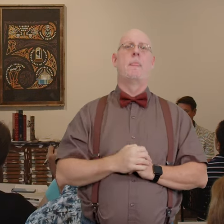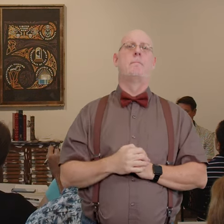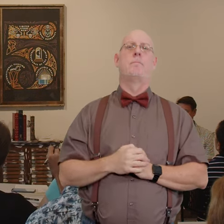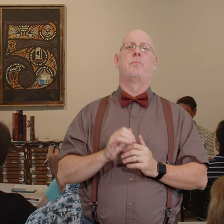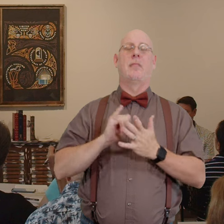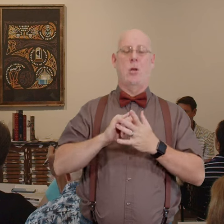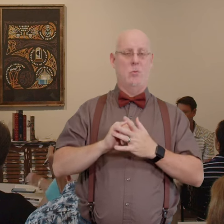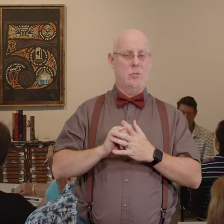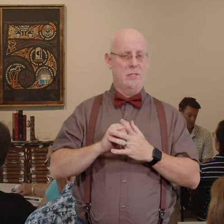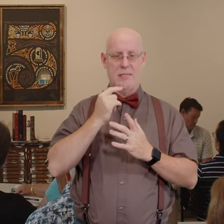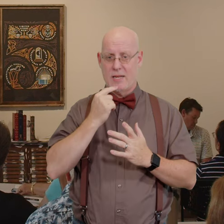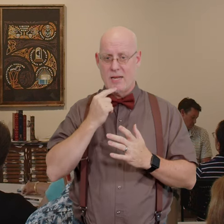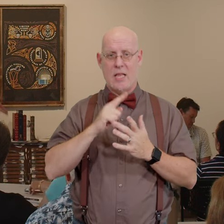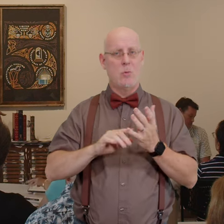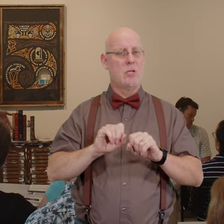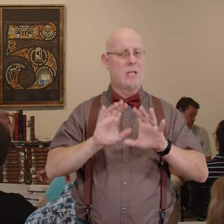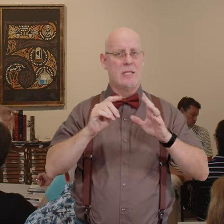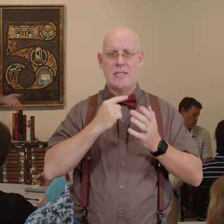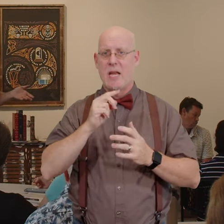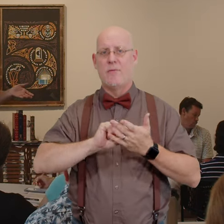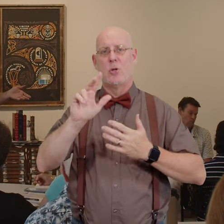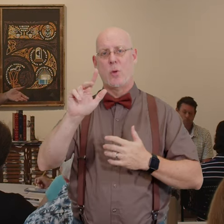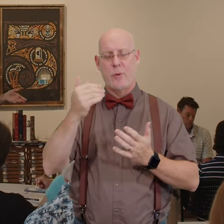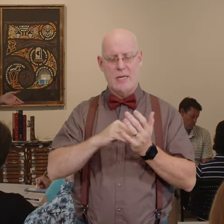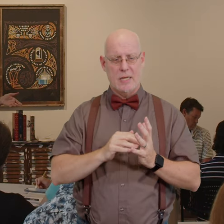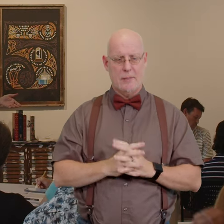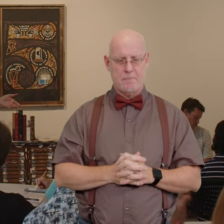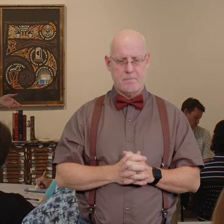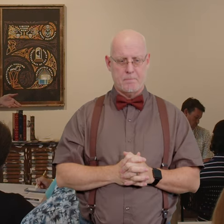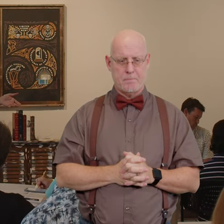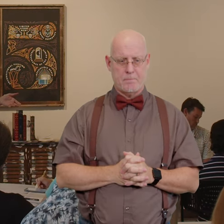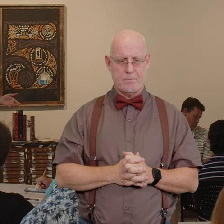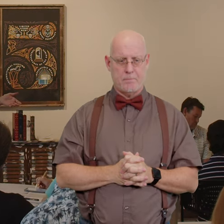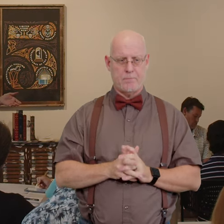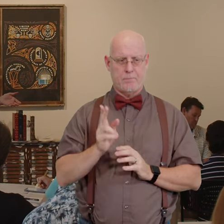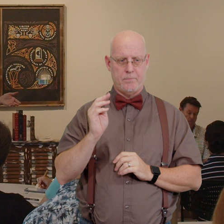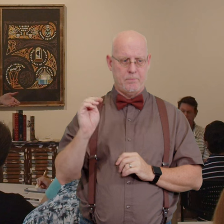Okay? That's what he's going after here. That's what he's clearly saying. Verse number 23 again.